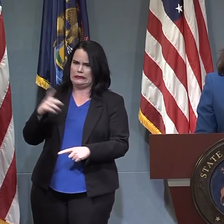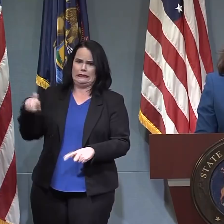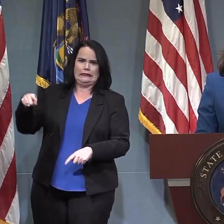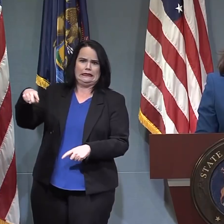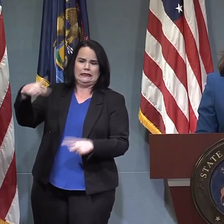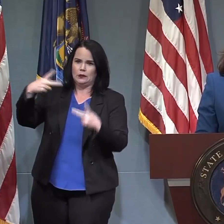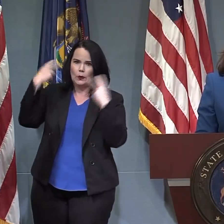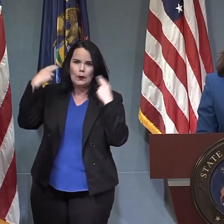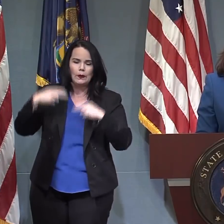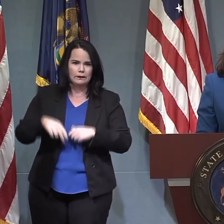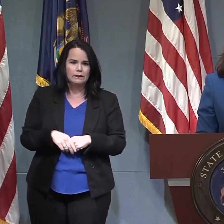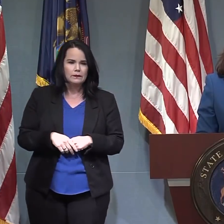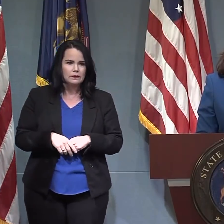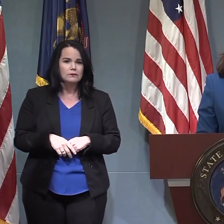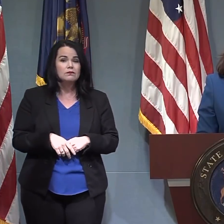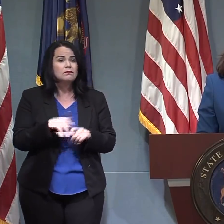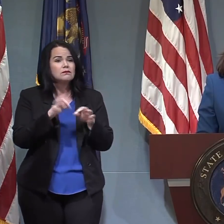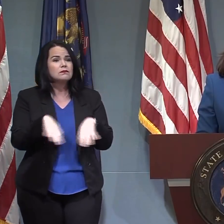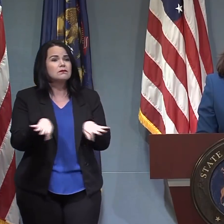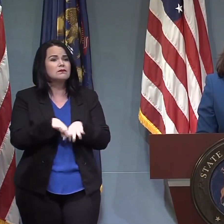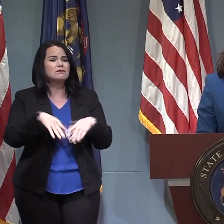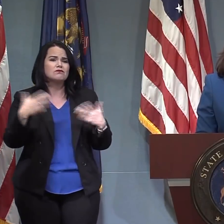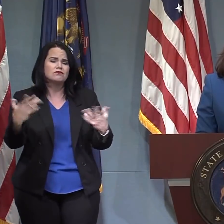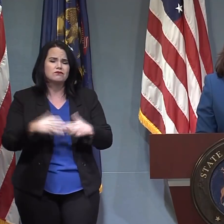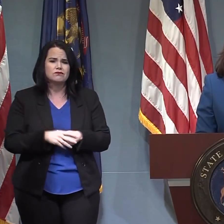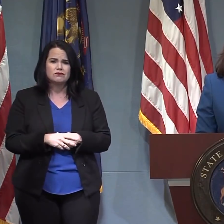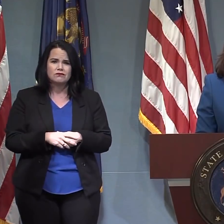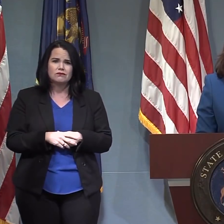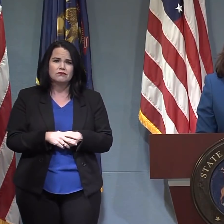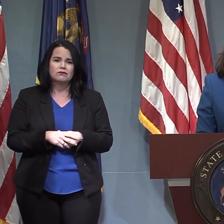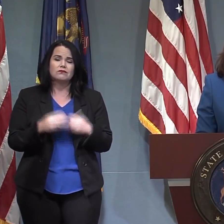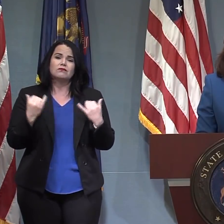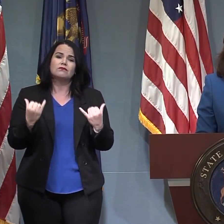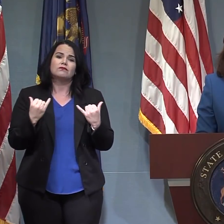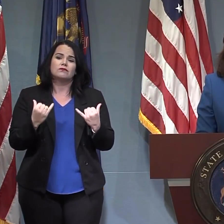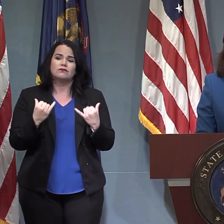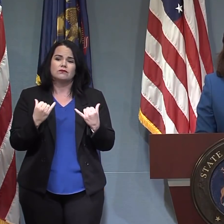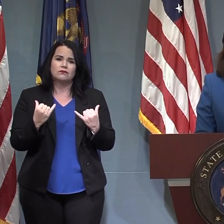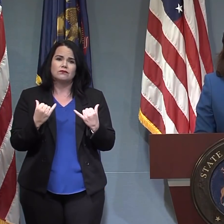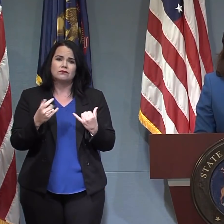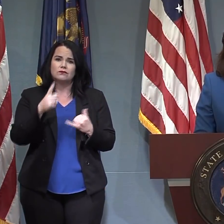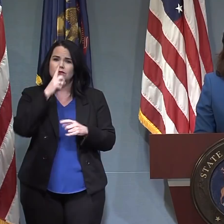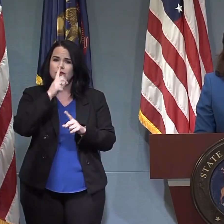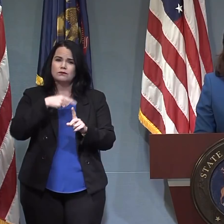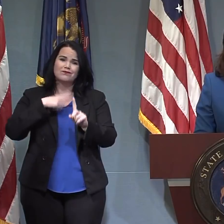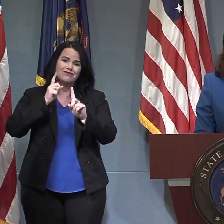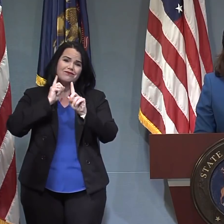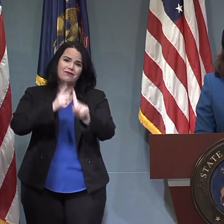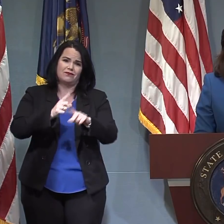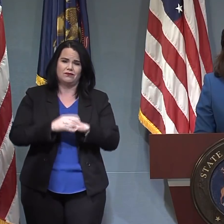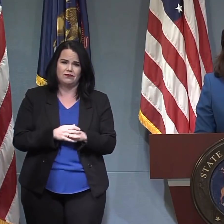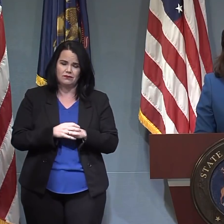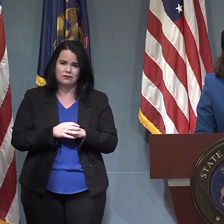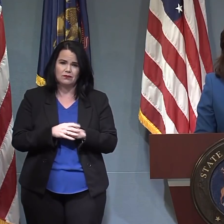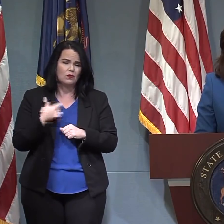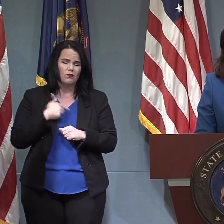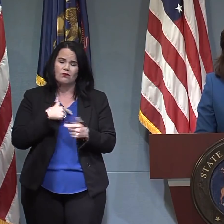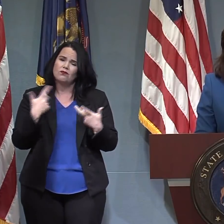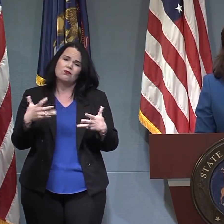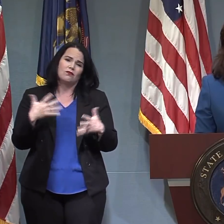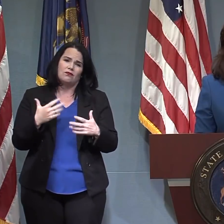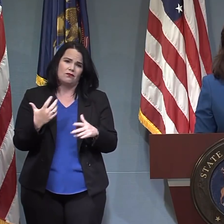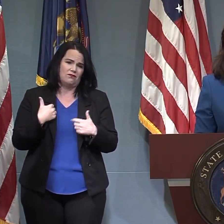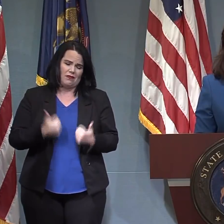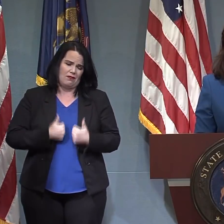here is that we are on a trajectory where we have saved lives, where the